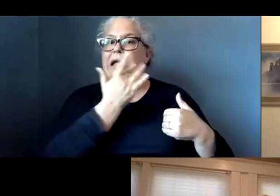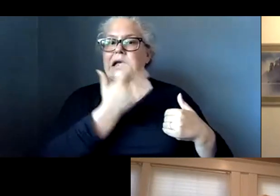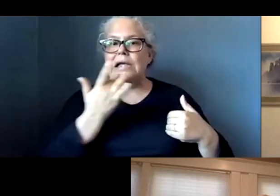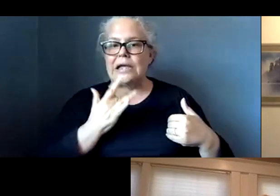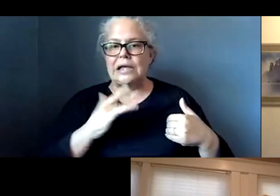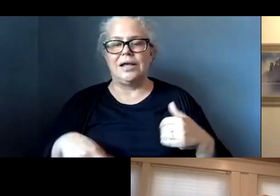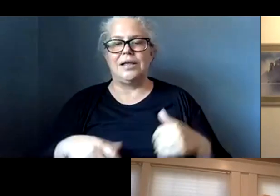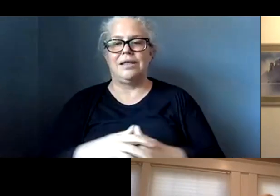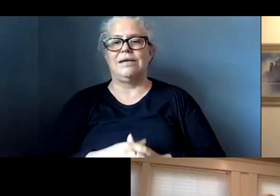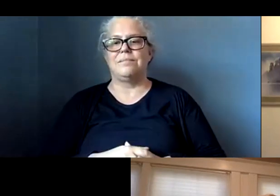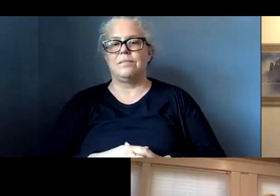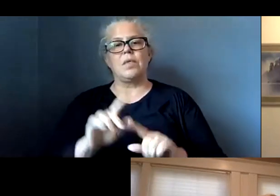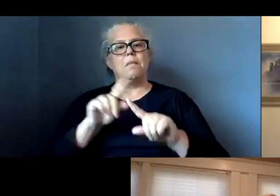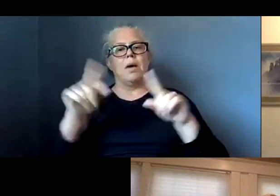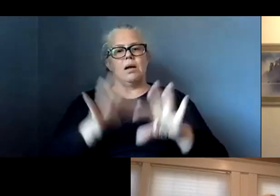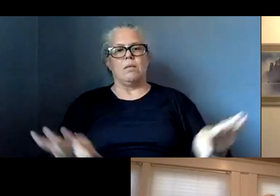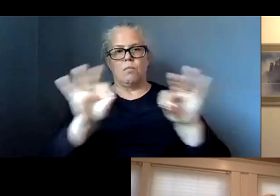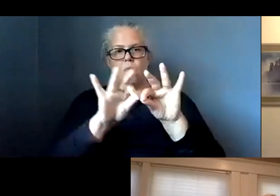More importantly,